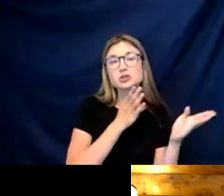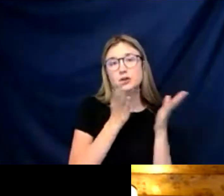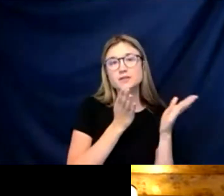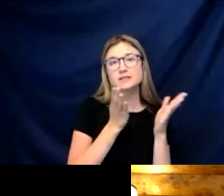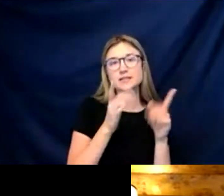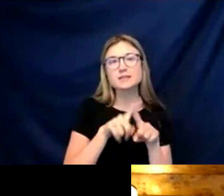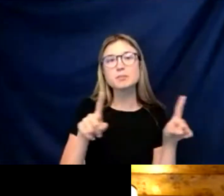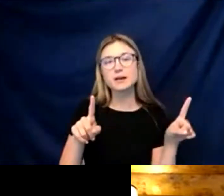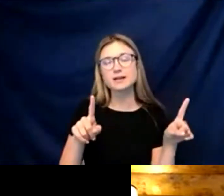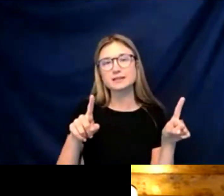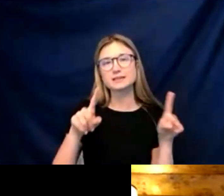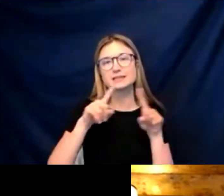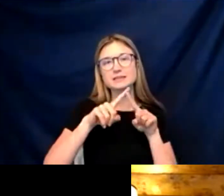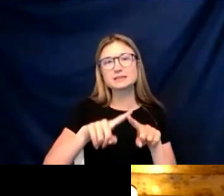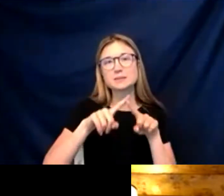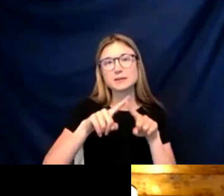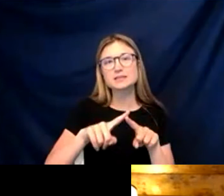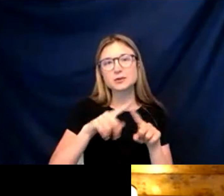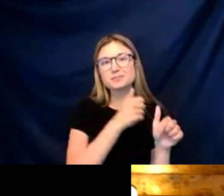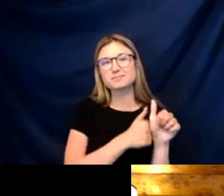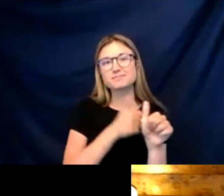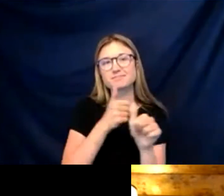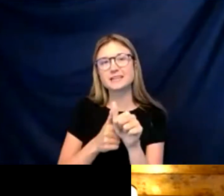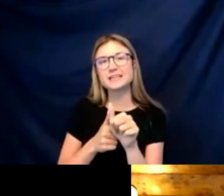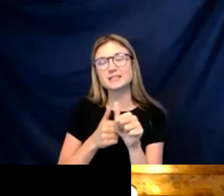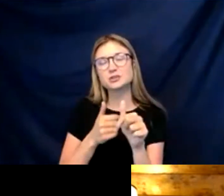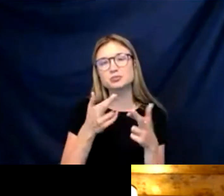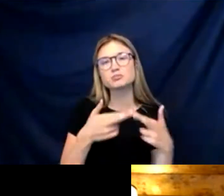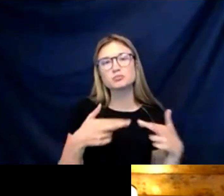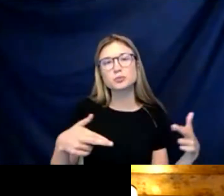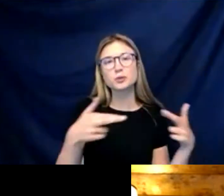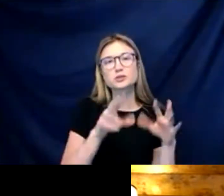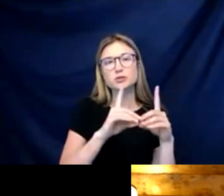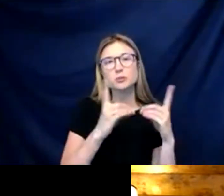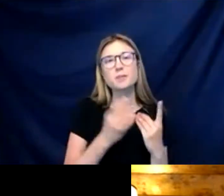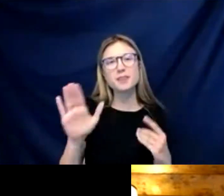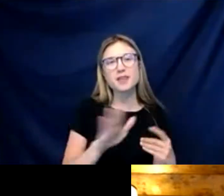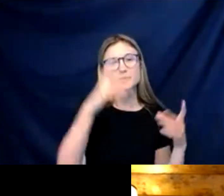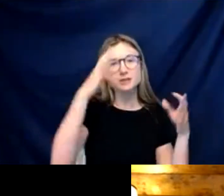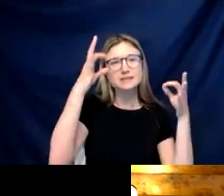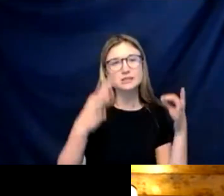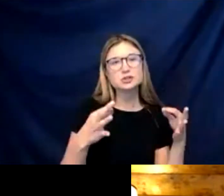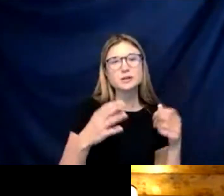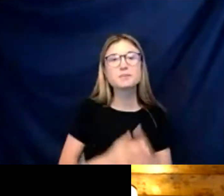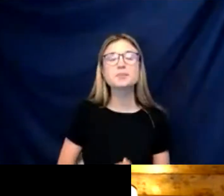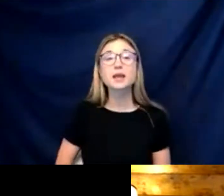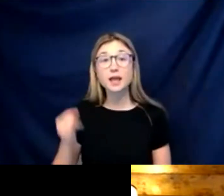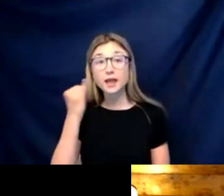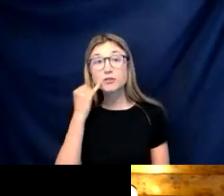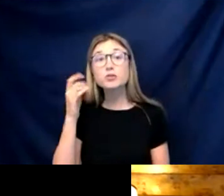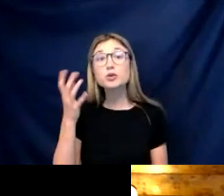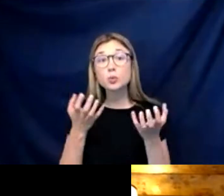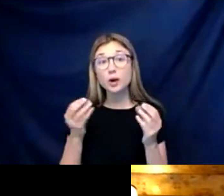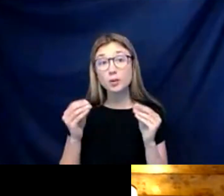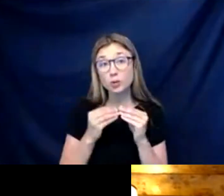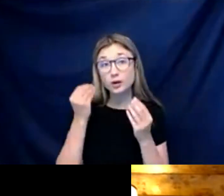the discretion of each regional department. If you need more